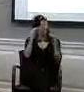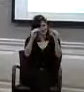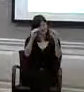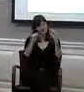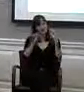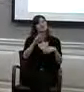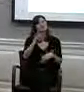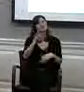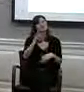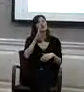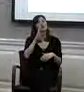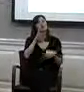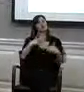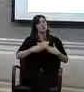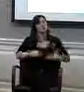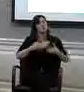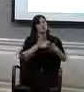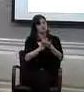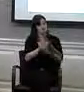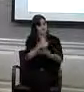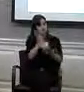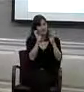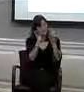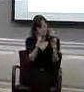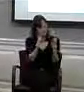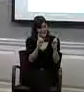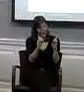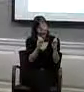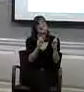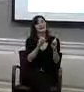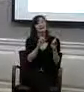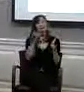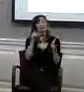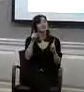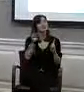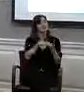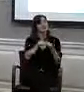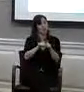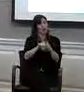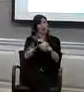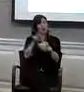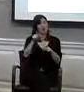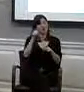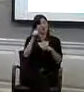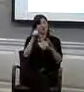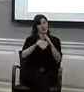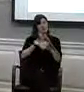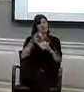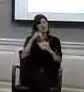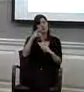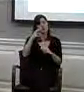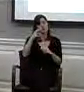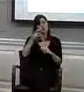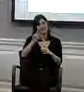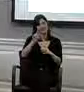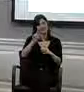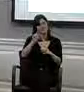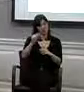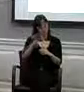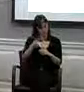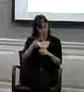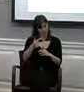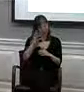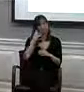education. She was a fellow at the Carr Centre for Human Rights Policy at the Harvard Kennedy School of Government during the